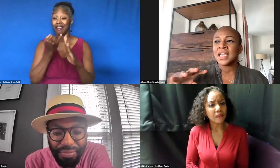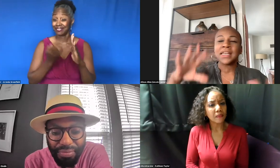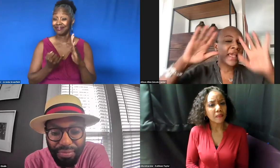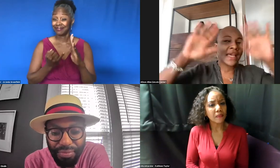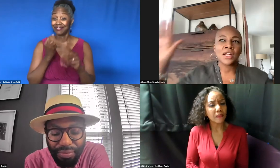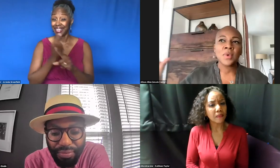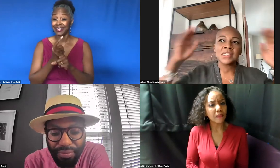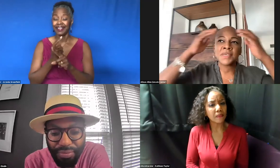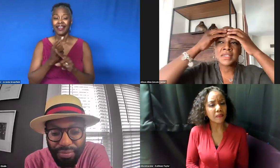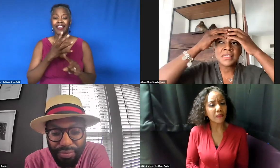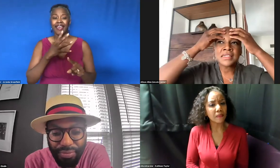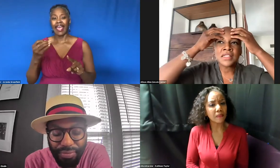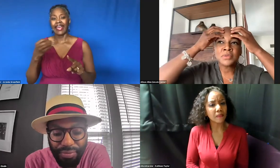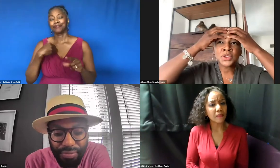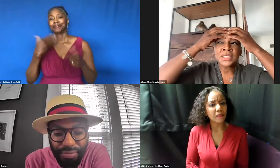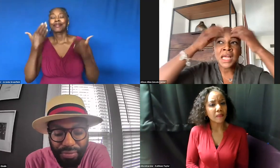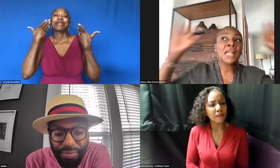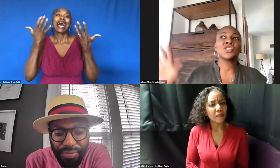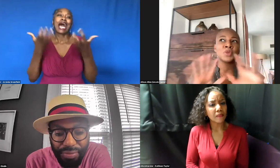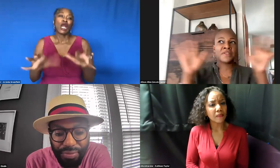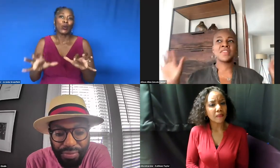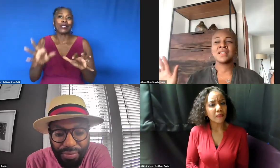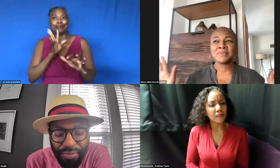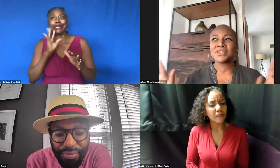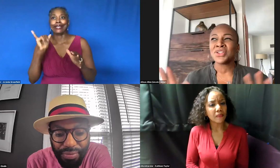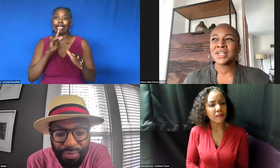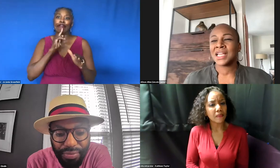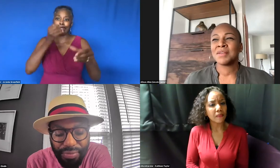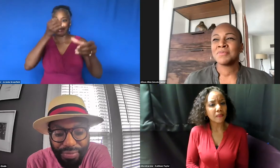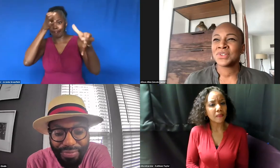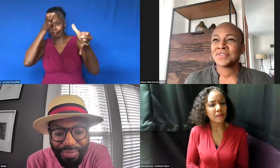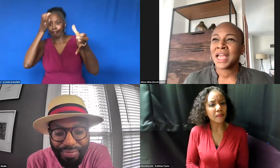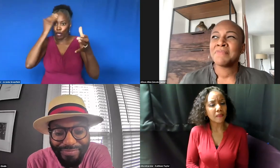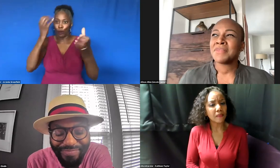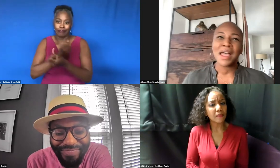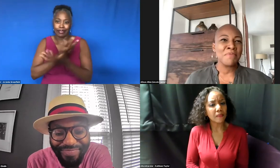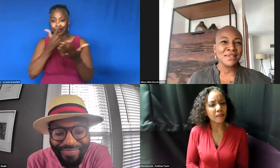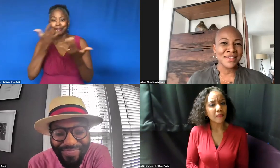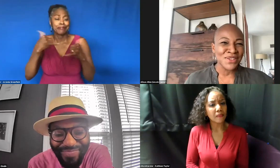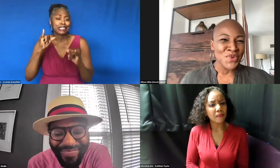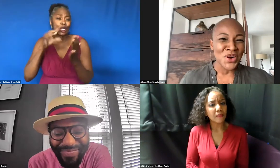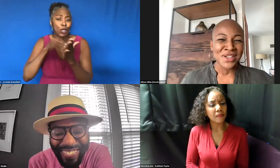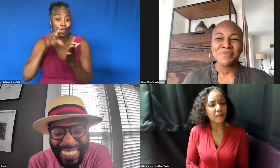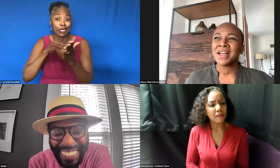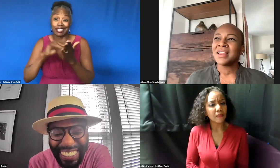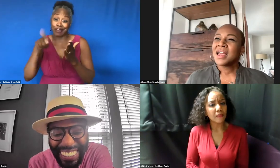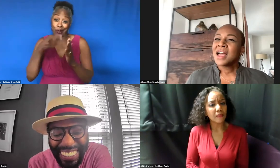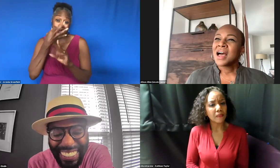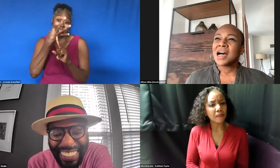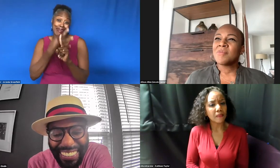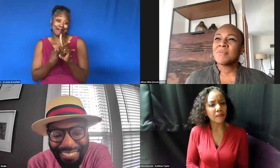we and I don't want to speak as though I'm truly knowledgeable of everything, because I'm still learning. I'm sort of nine months in this new world.